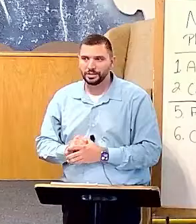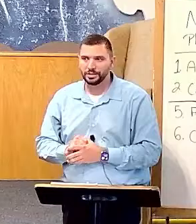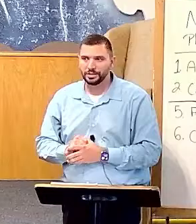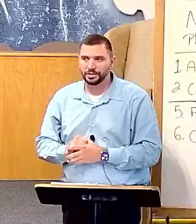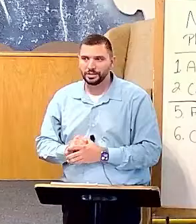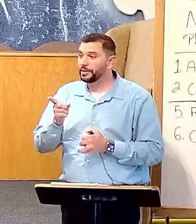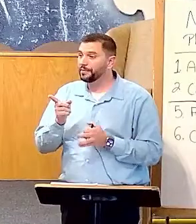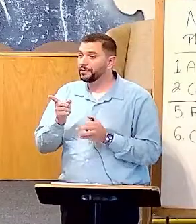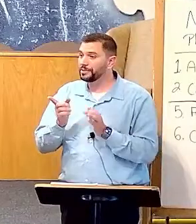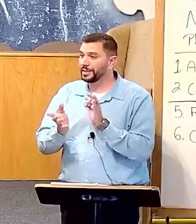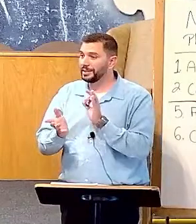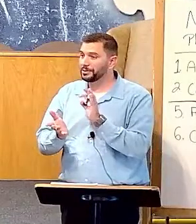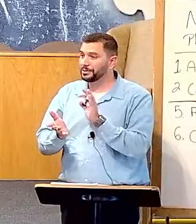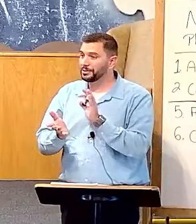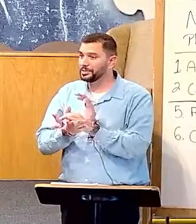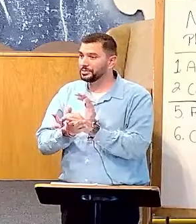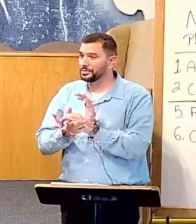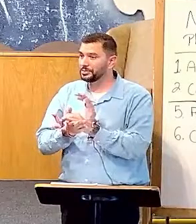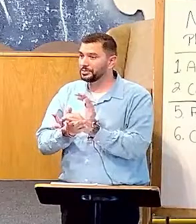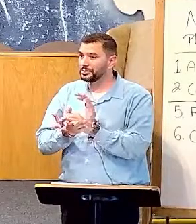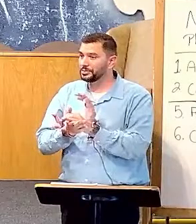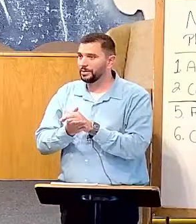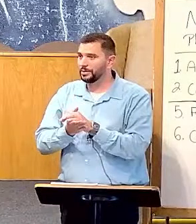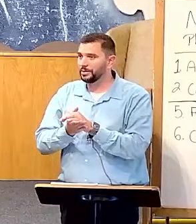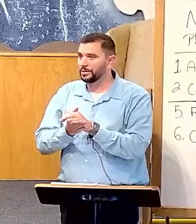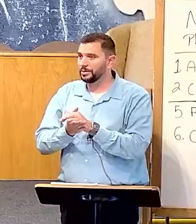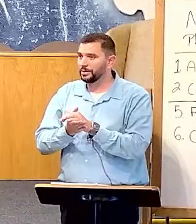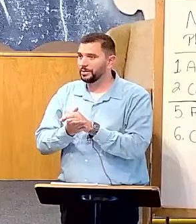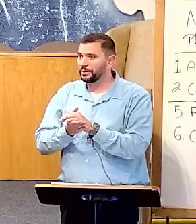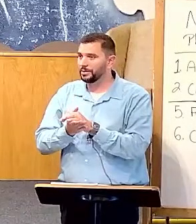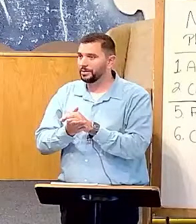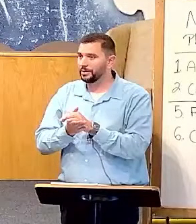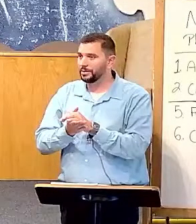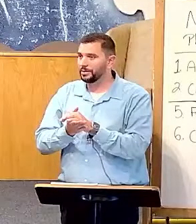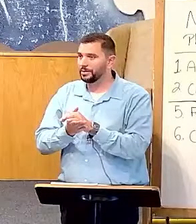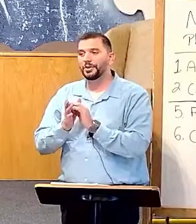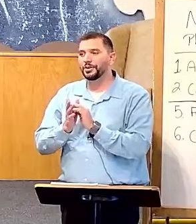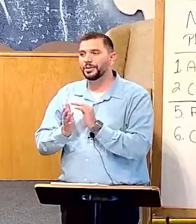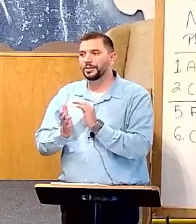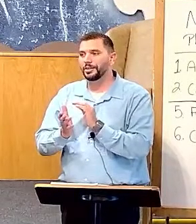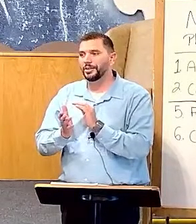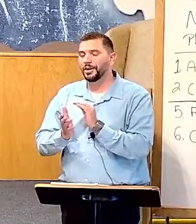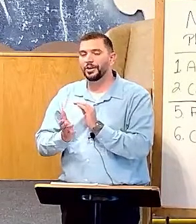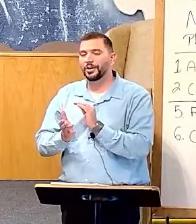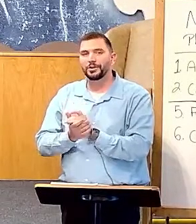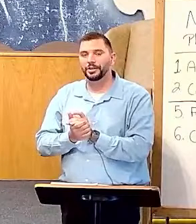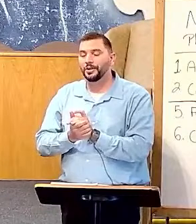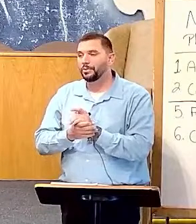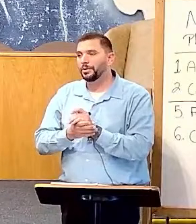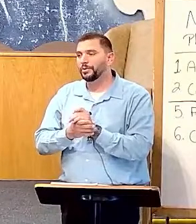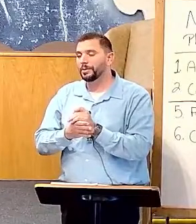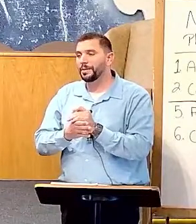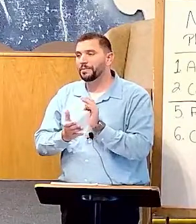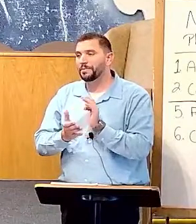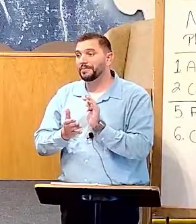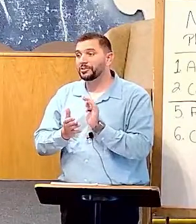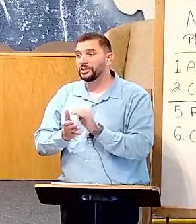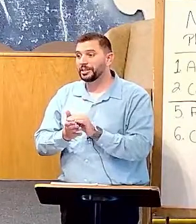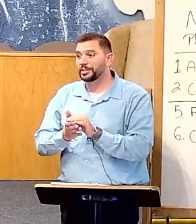So if you're here for the sign language class. I was in another place. No, you're good. We normally meet from 5 to 6,